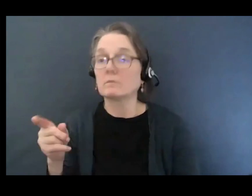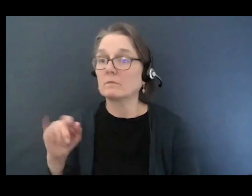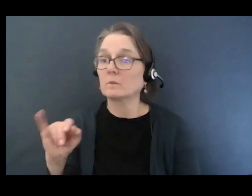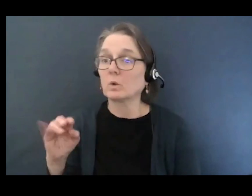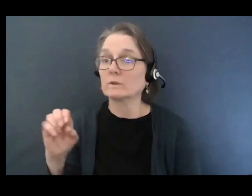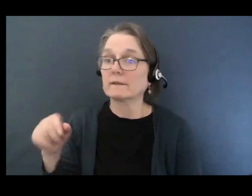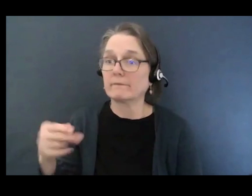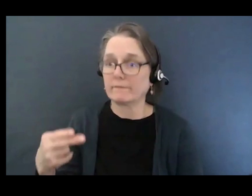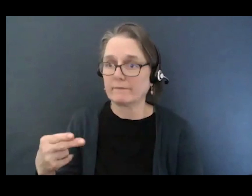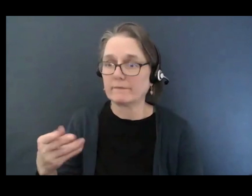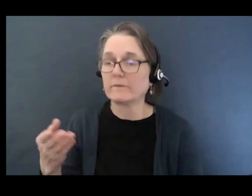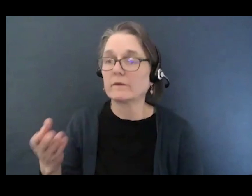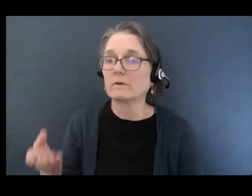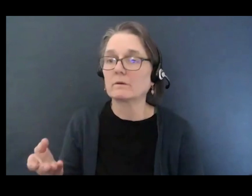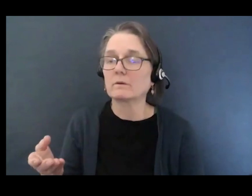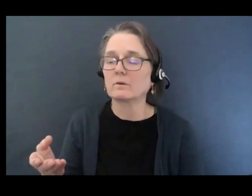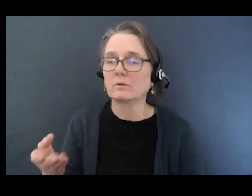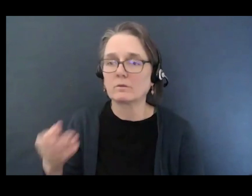Yes, Elizabeth.